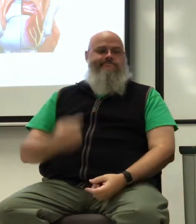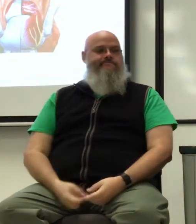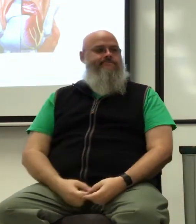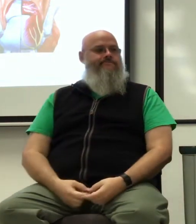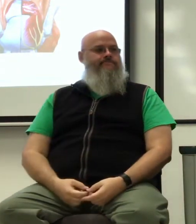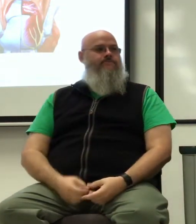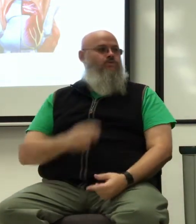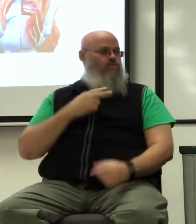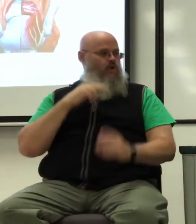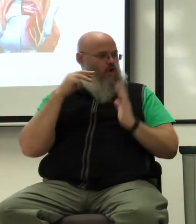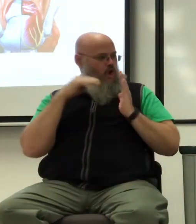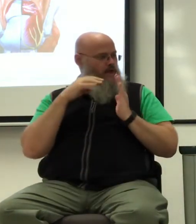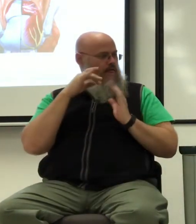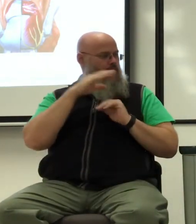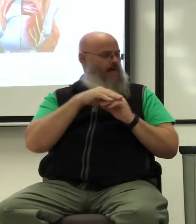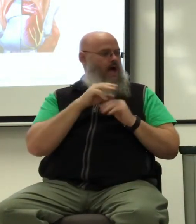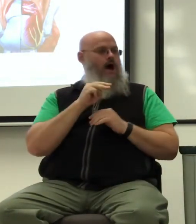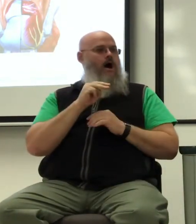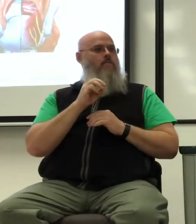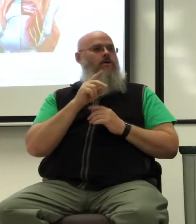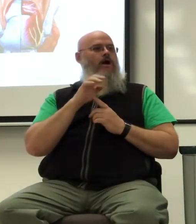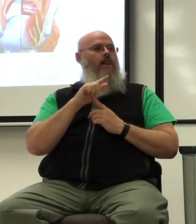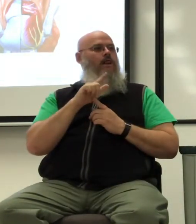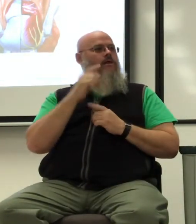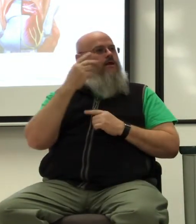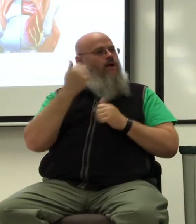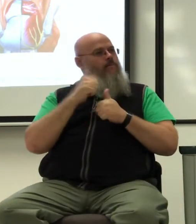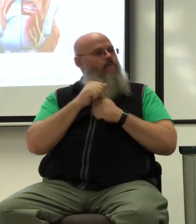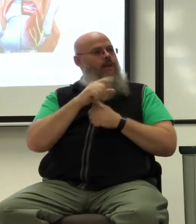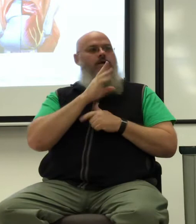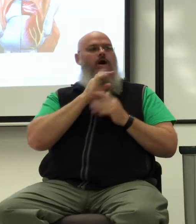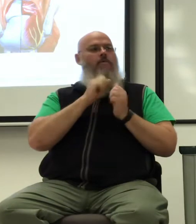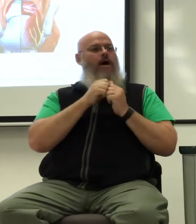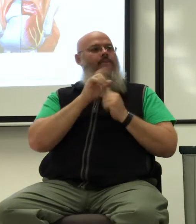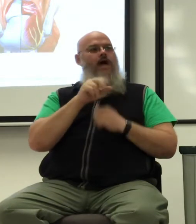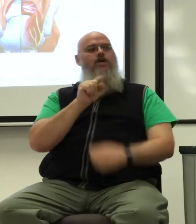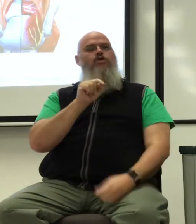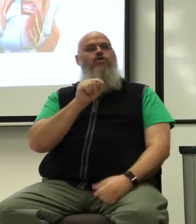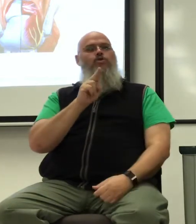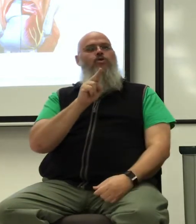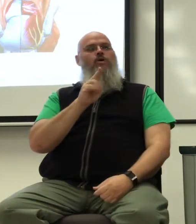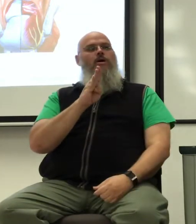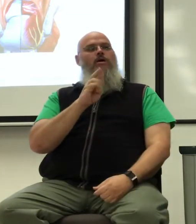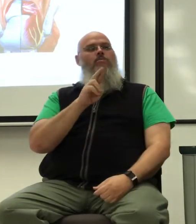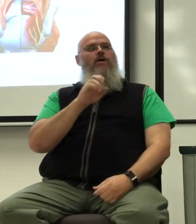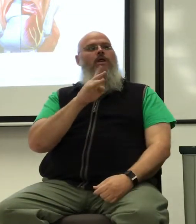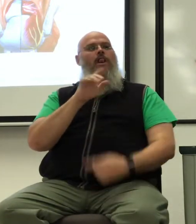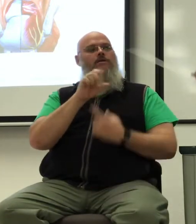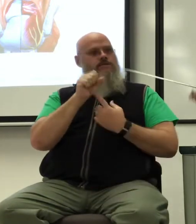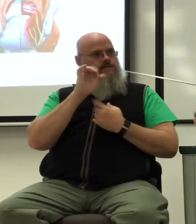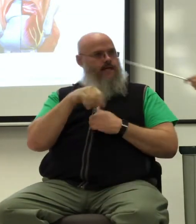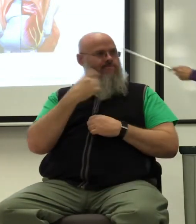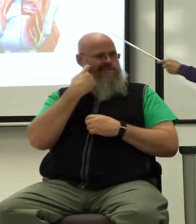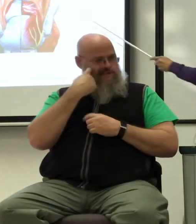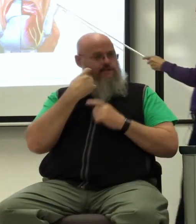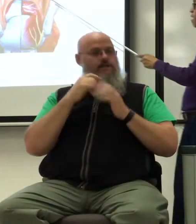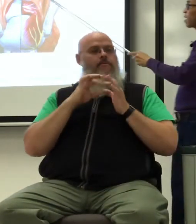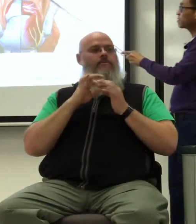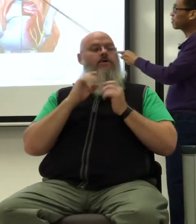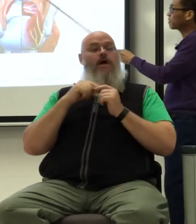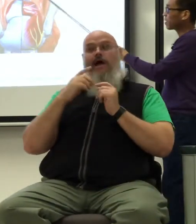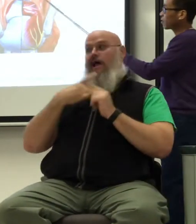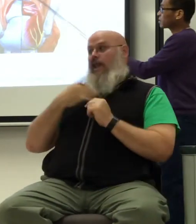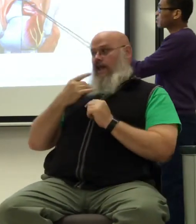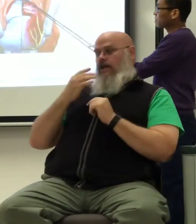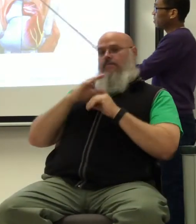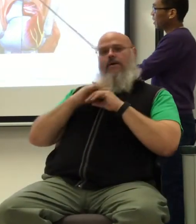when you study this model. One is those little tubercles I just mentioned. I like how they show part of the membrane on